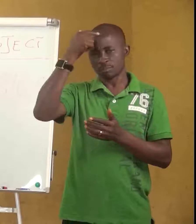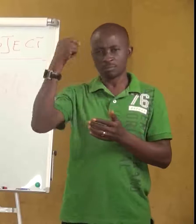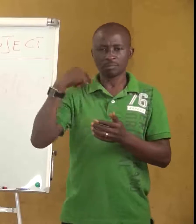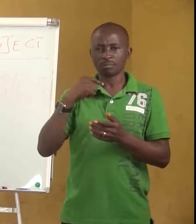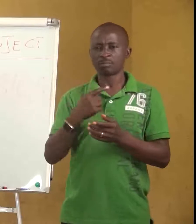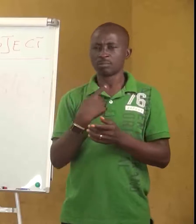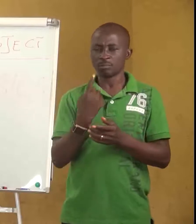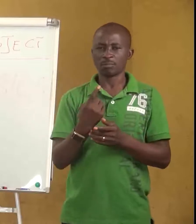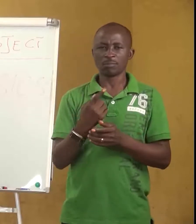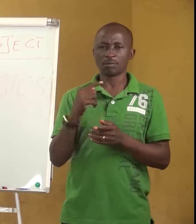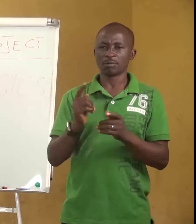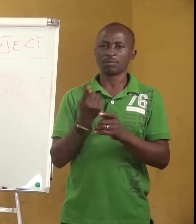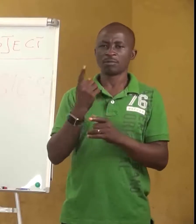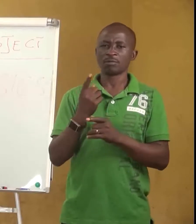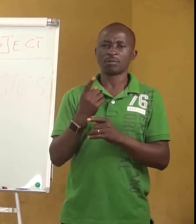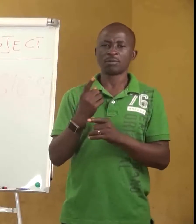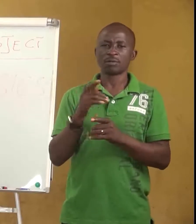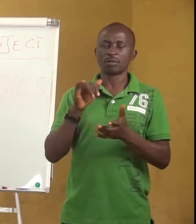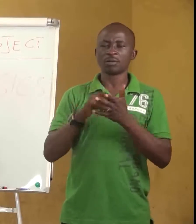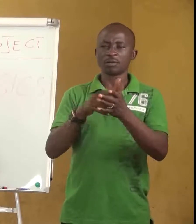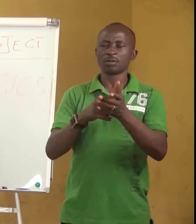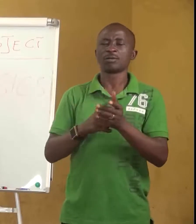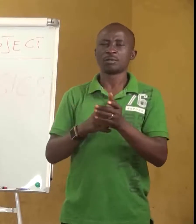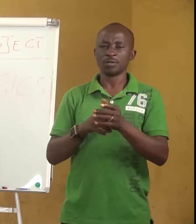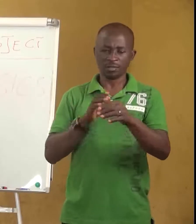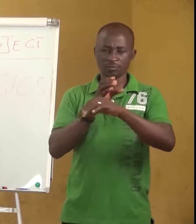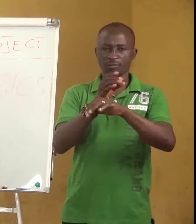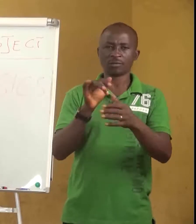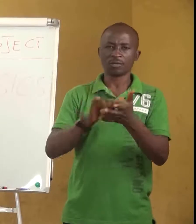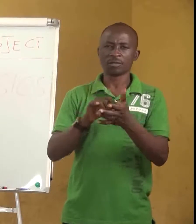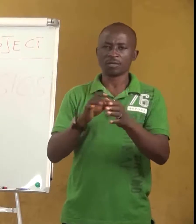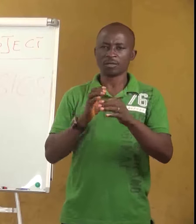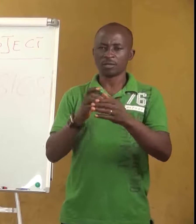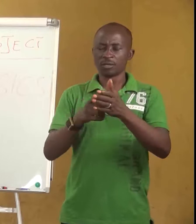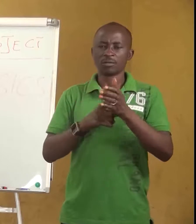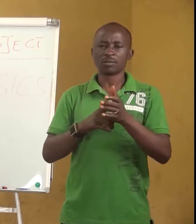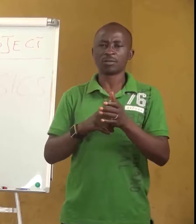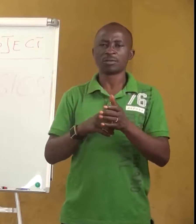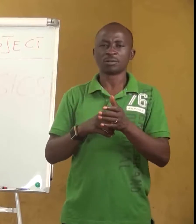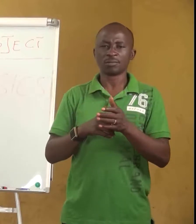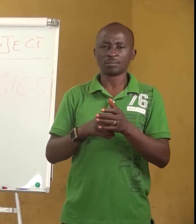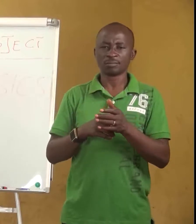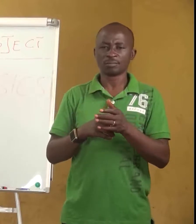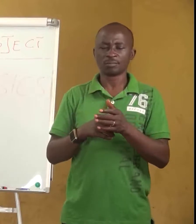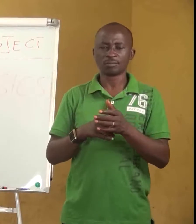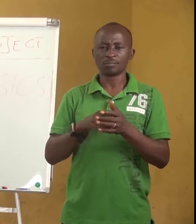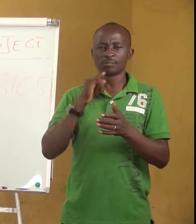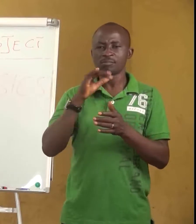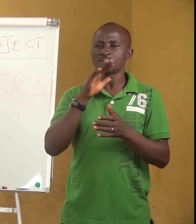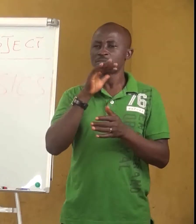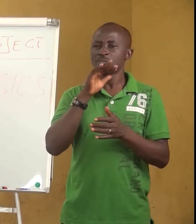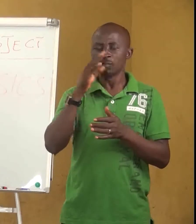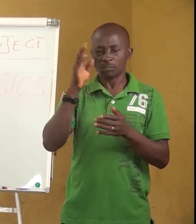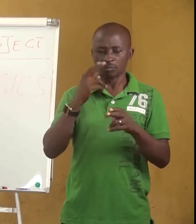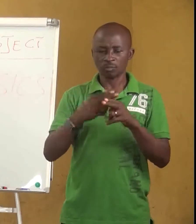the force that is required for any object to remain in its circular motion is known